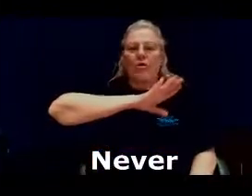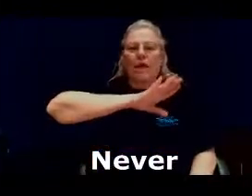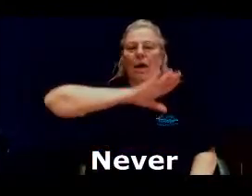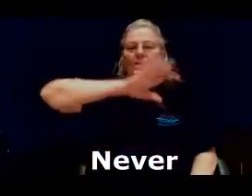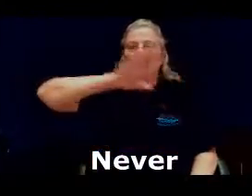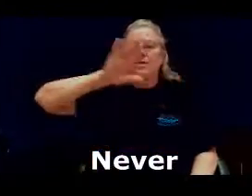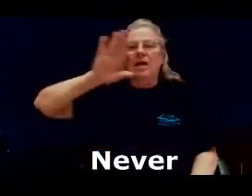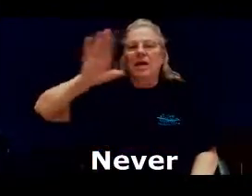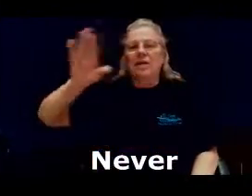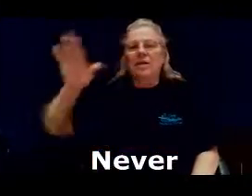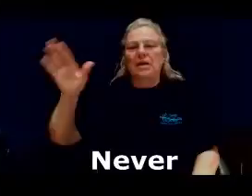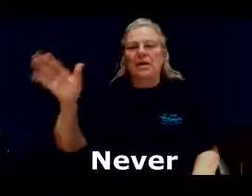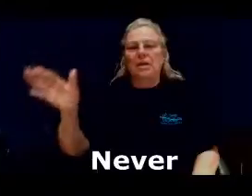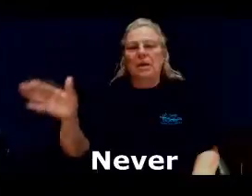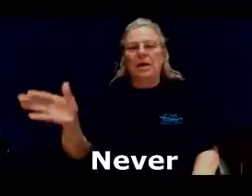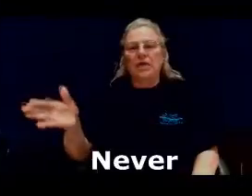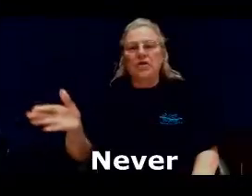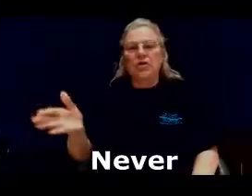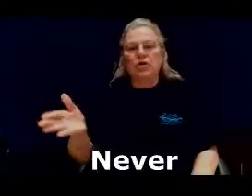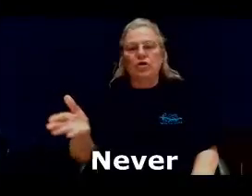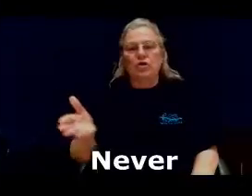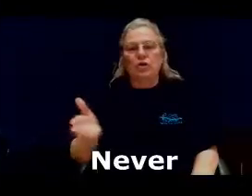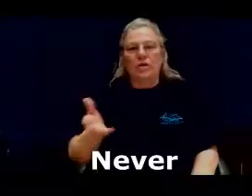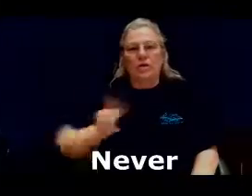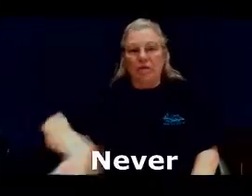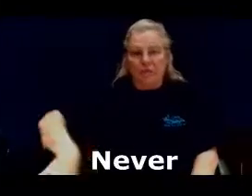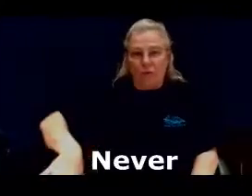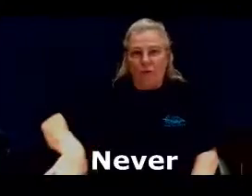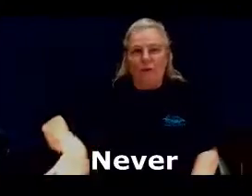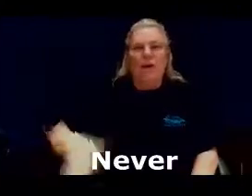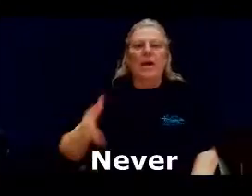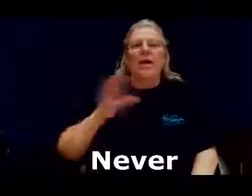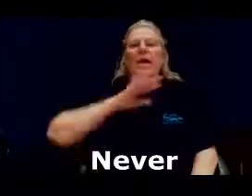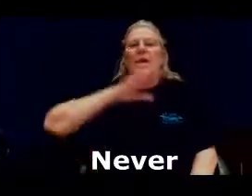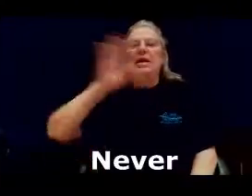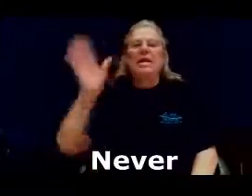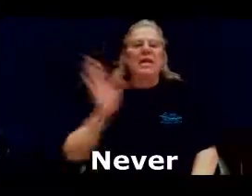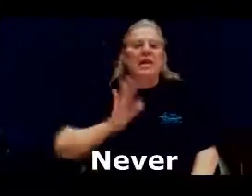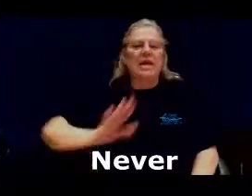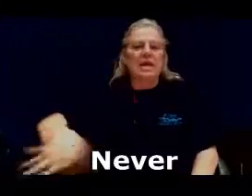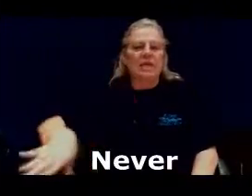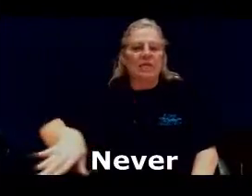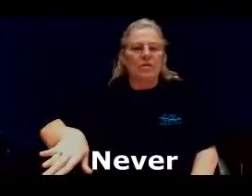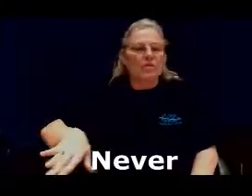the opposite side is like you're making a circle and then throw it away. Never.